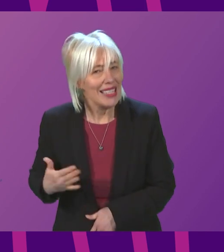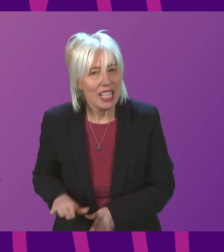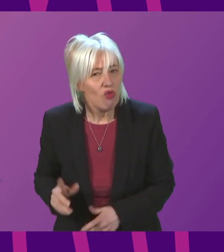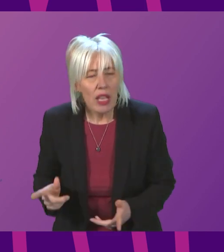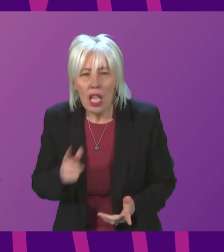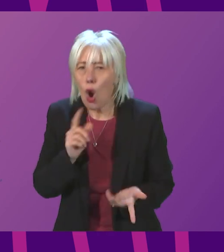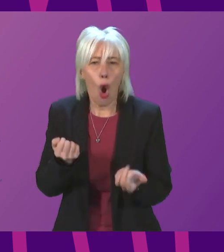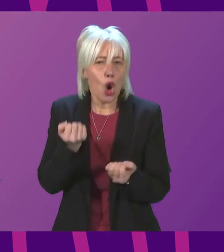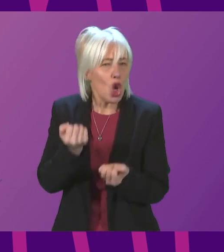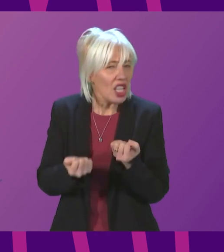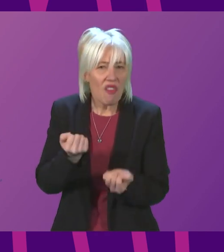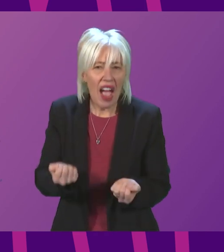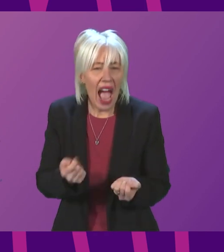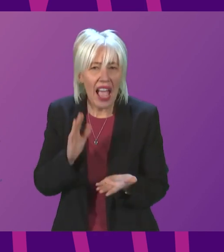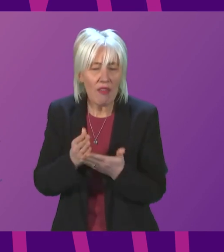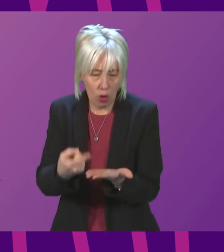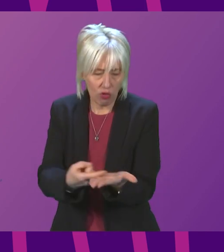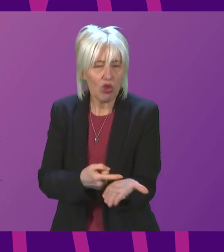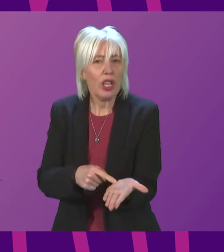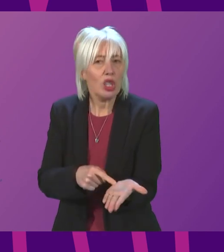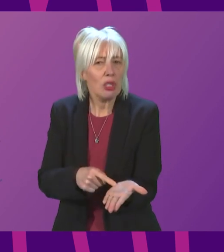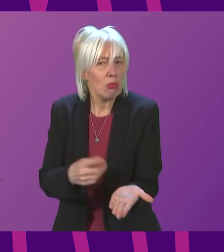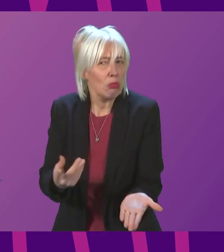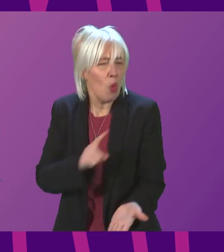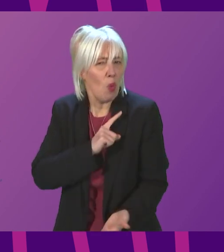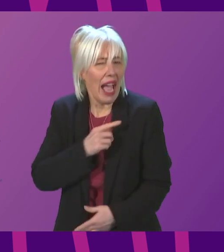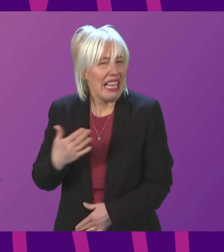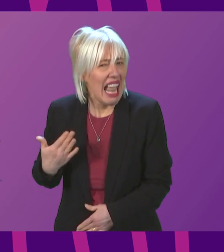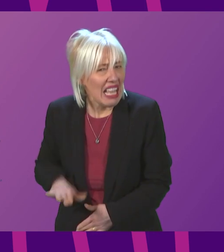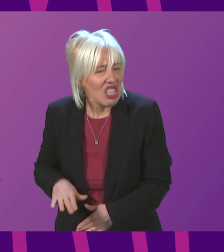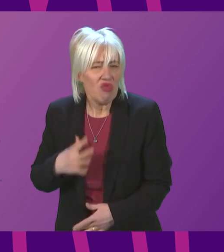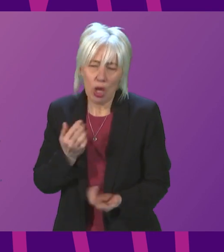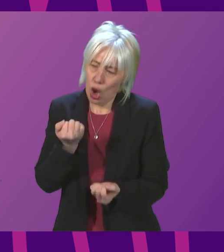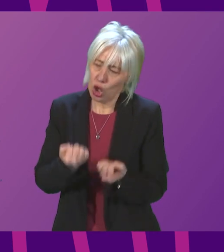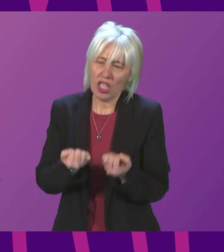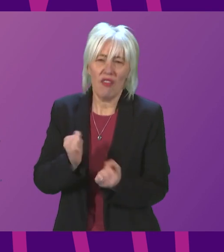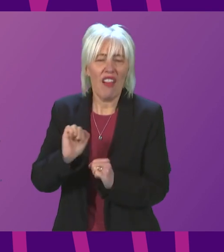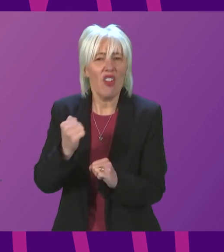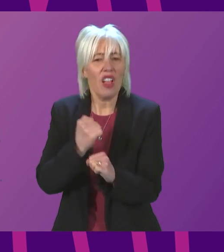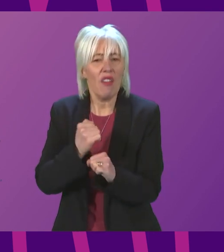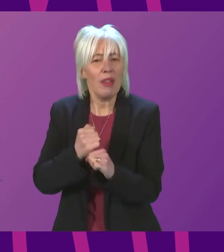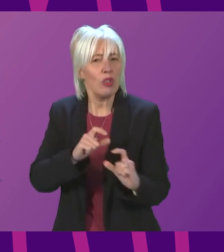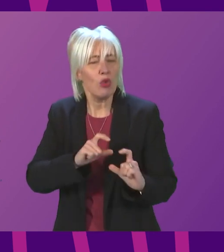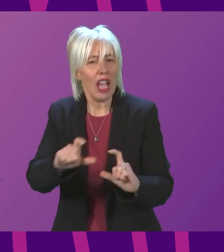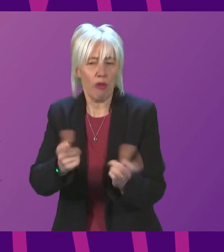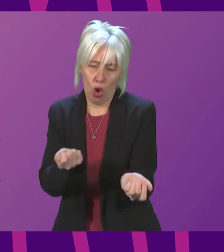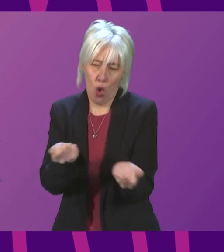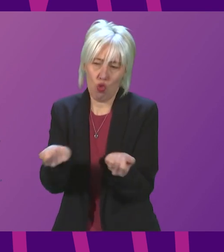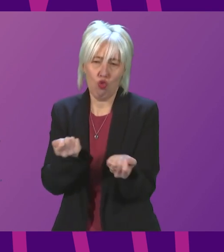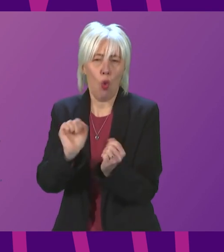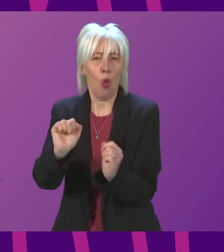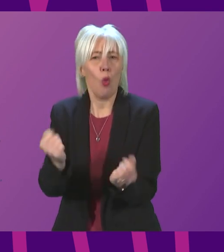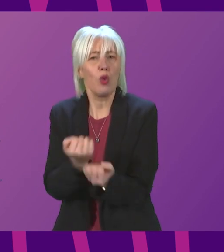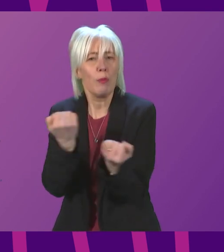or justifiable to keep restrictions in place? Why is it necessary or justifiable for the government to cling on to control over those powers